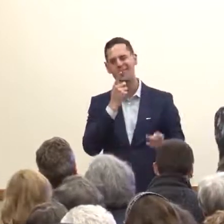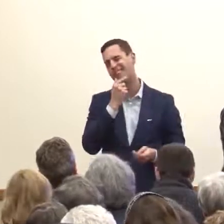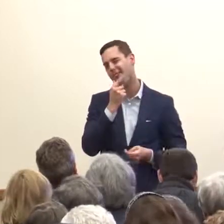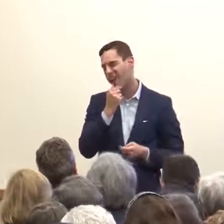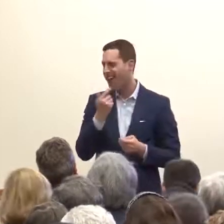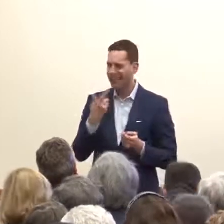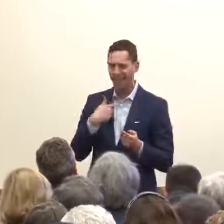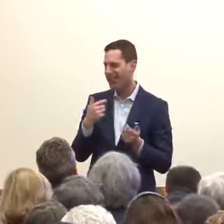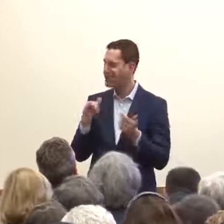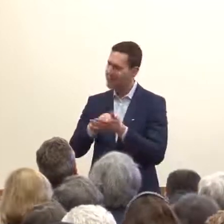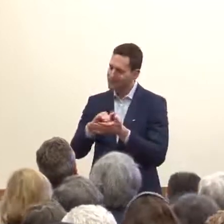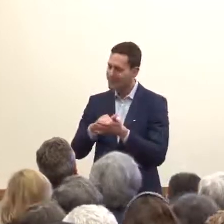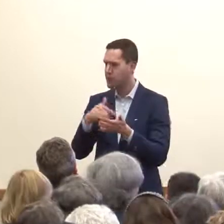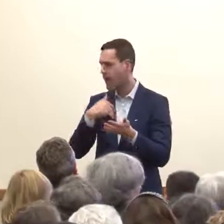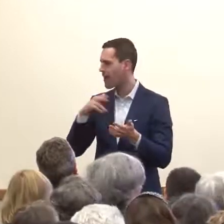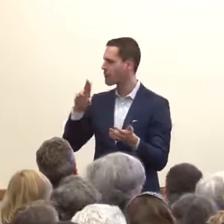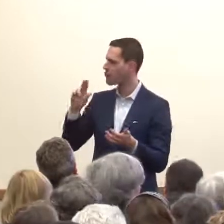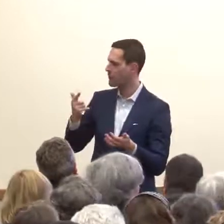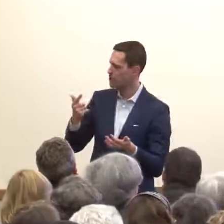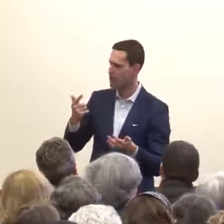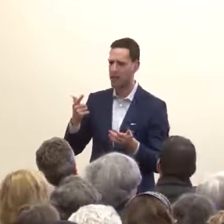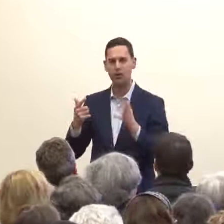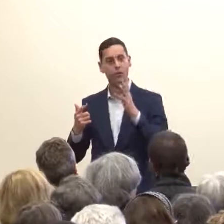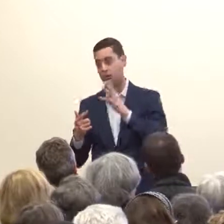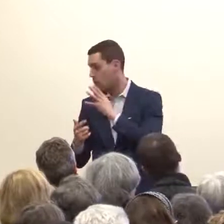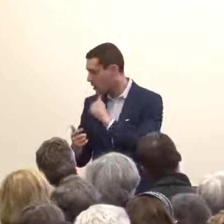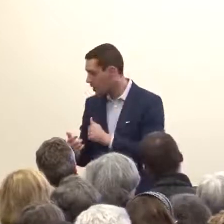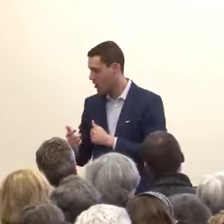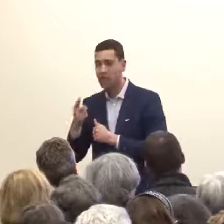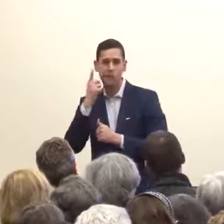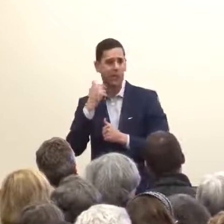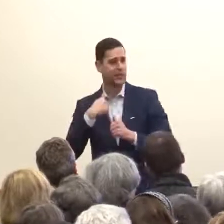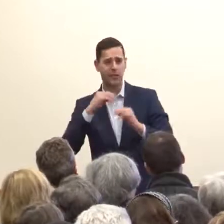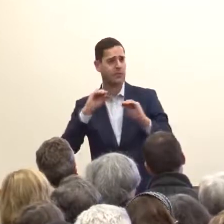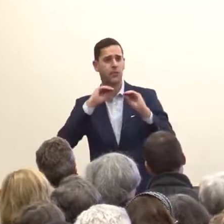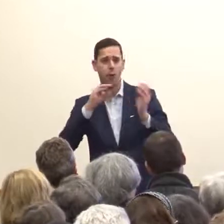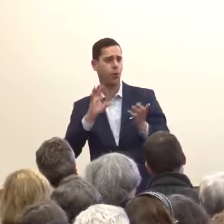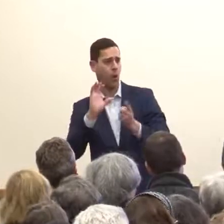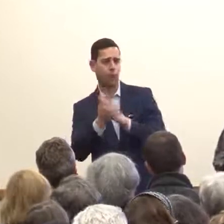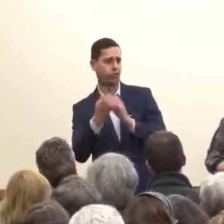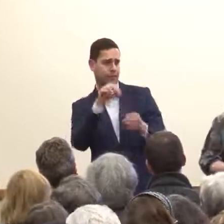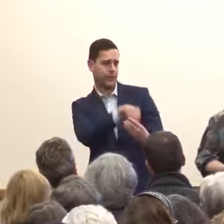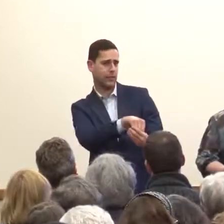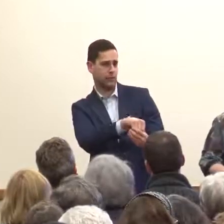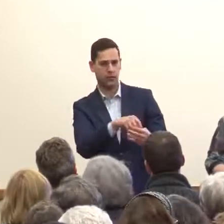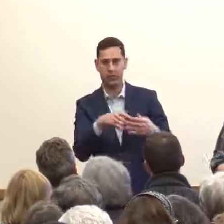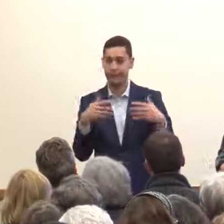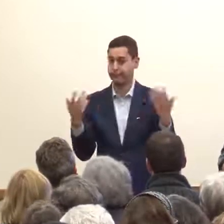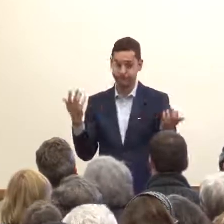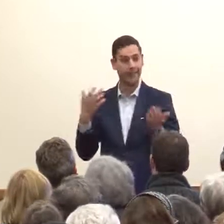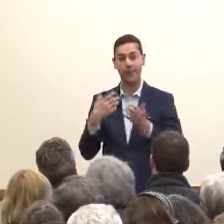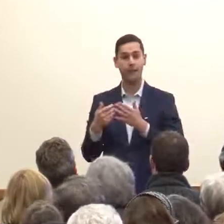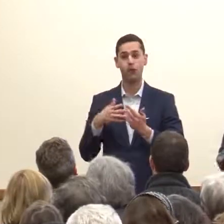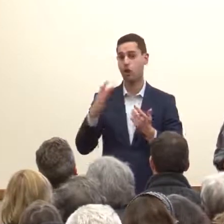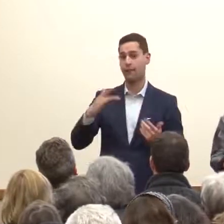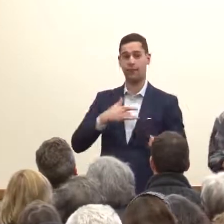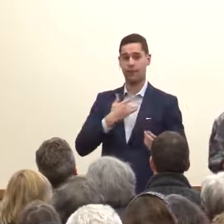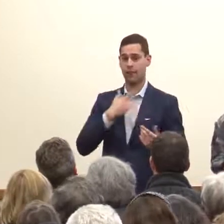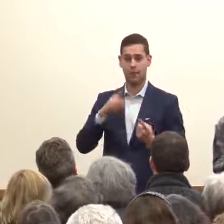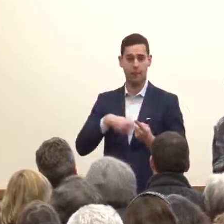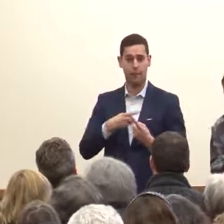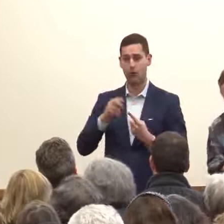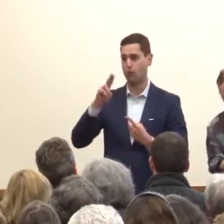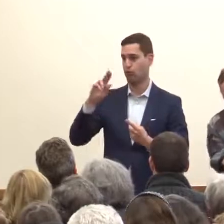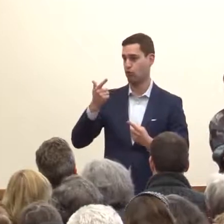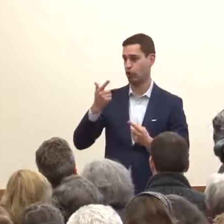couldn't be a universal grammar. Well, why not? Well, because it doesn't seem to have culture in it. Well, however you feel about universal grammar, that's just not